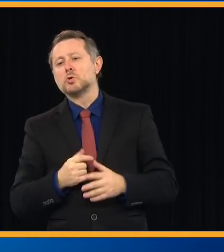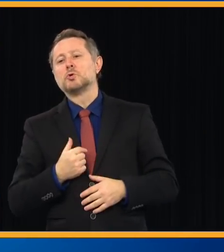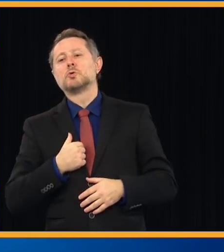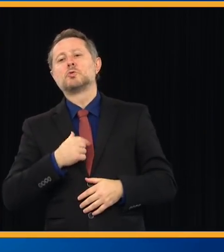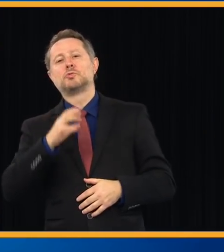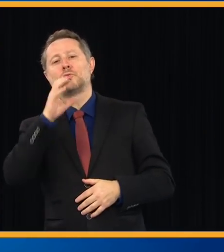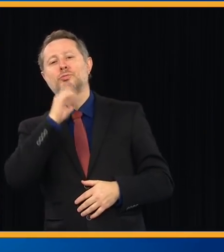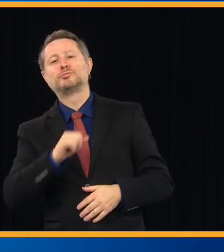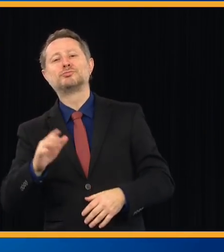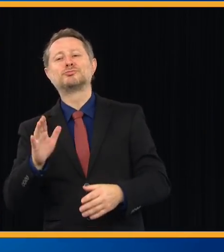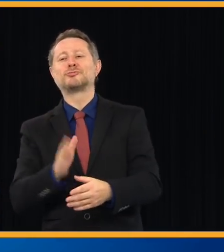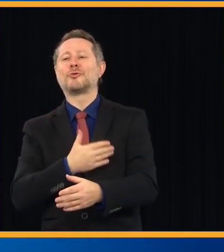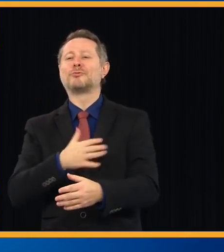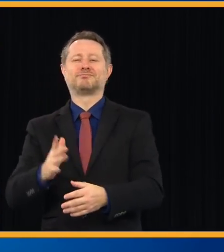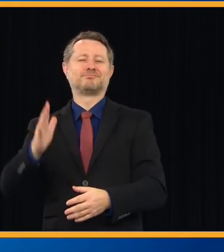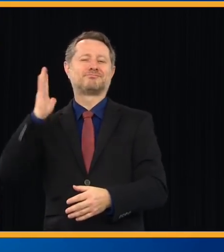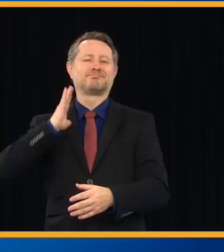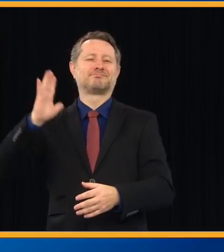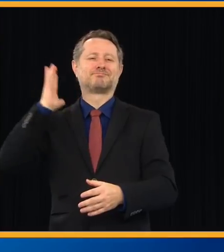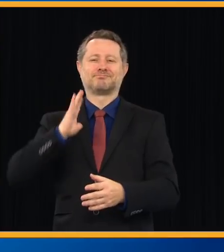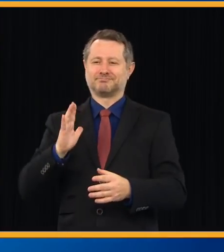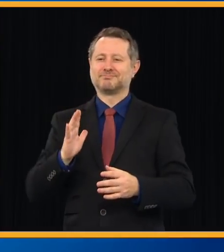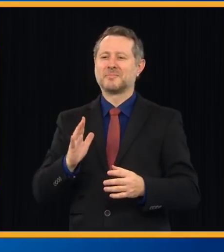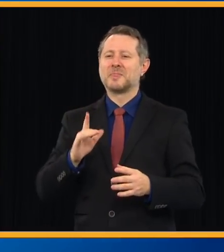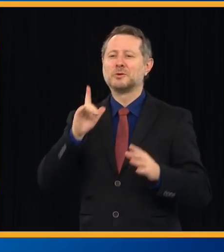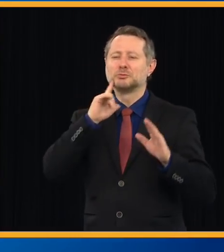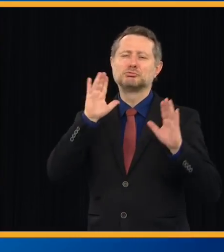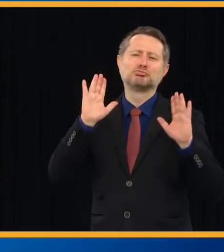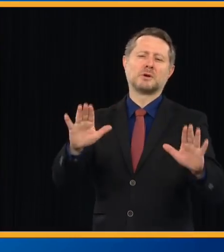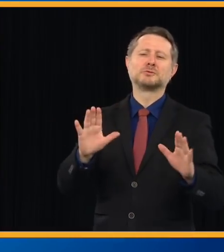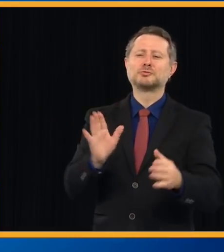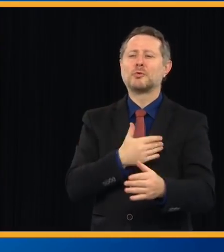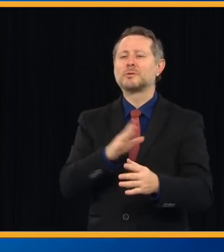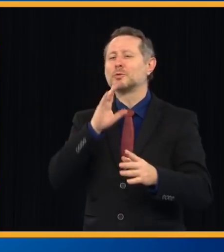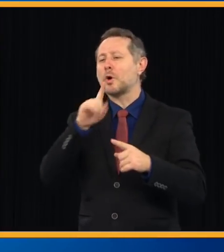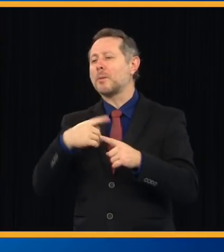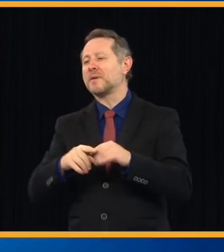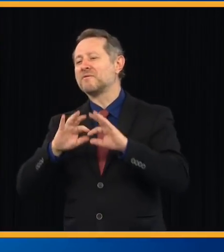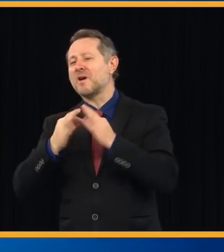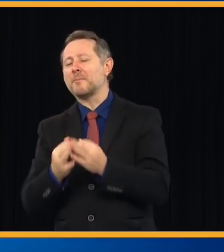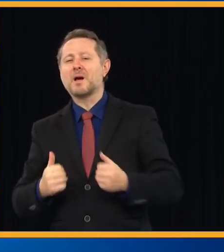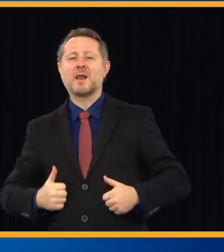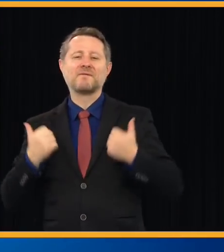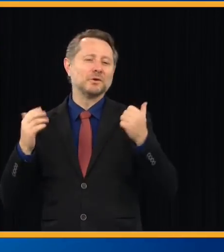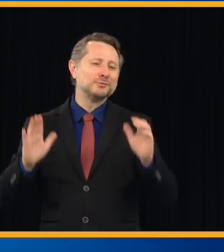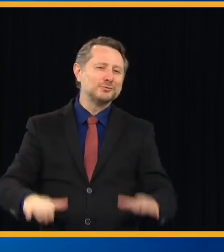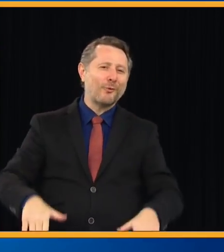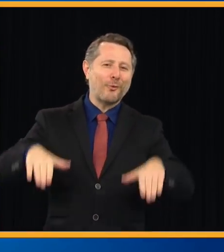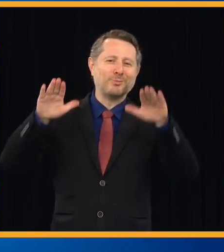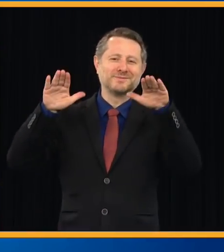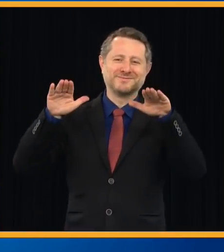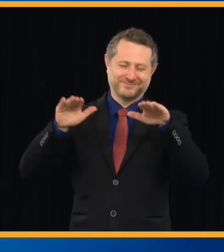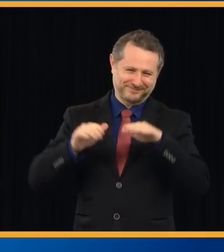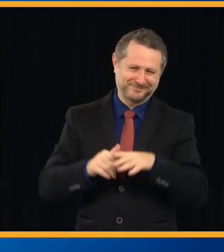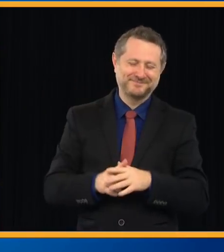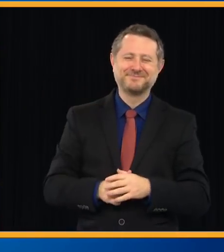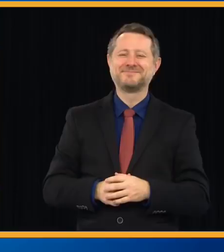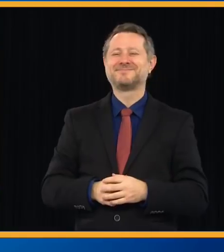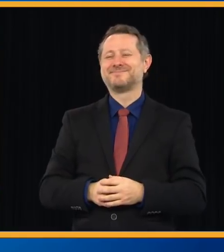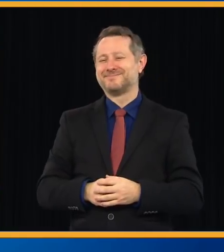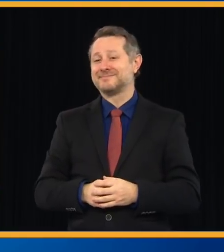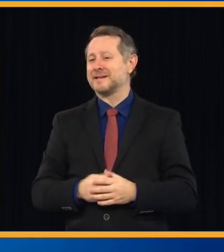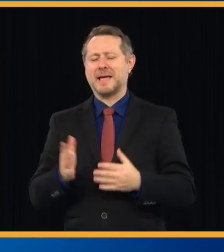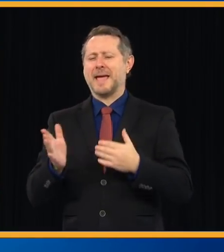in the Cradle, which was a great old song from a great man, great New Yorker, too.